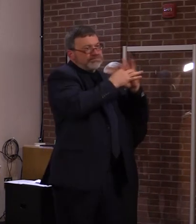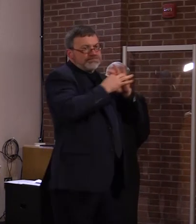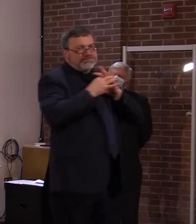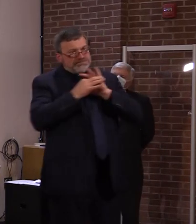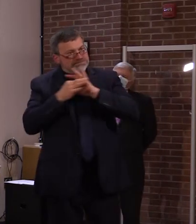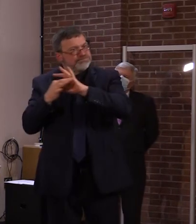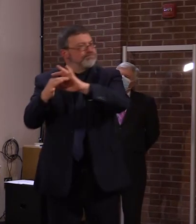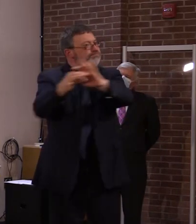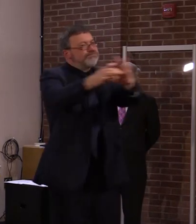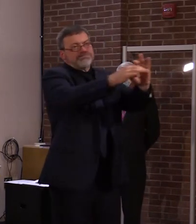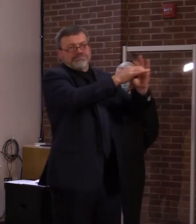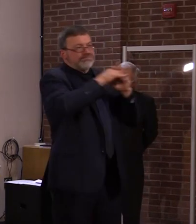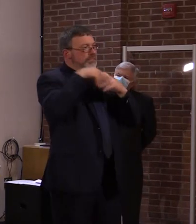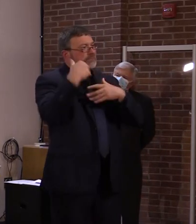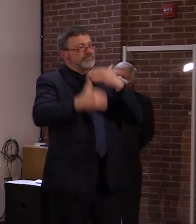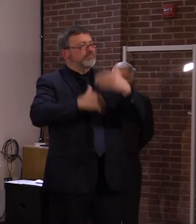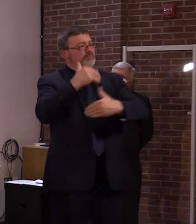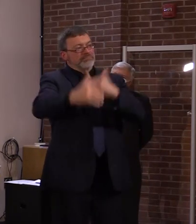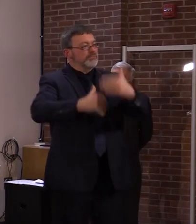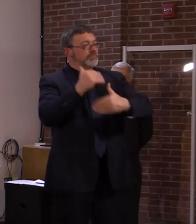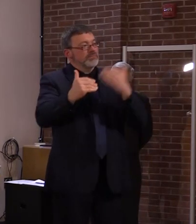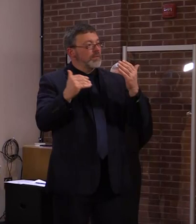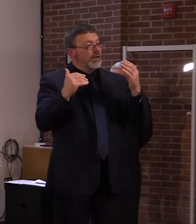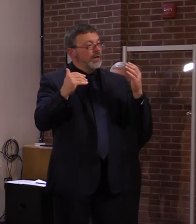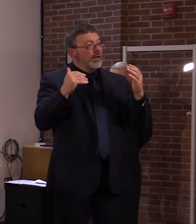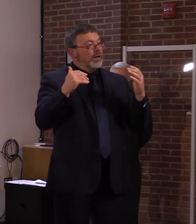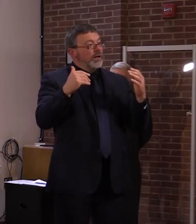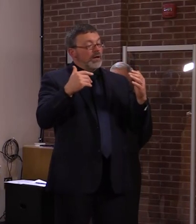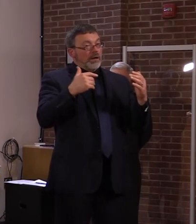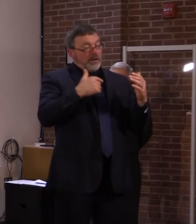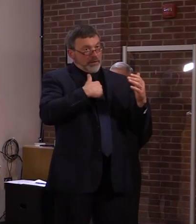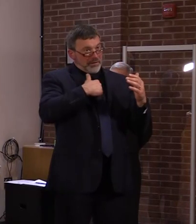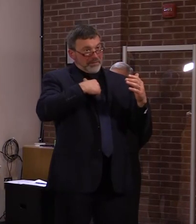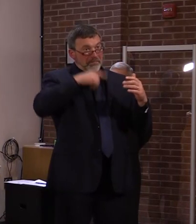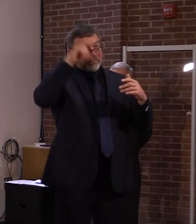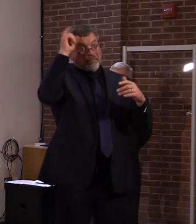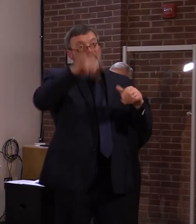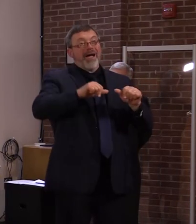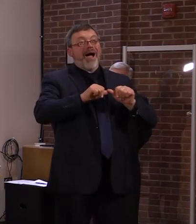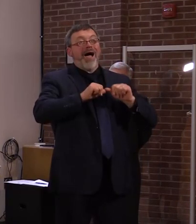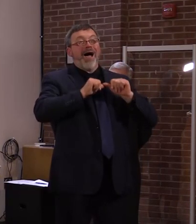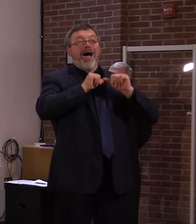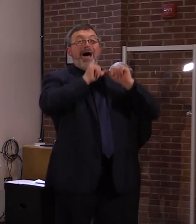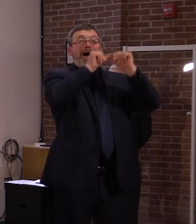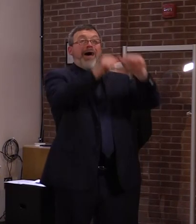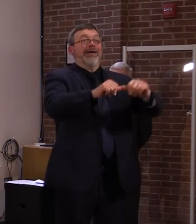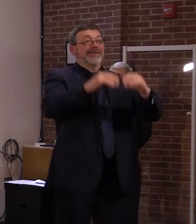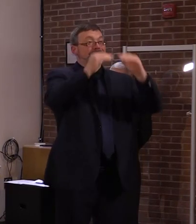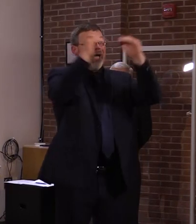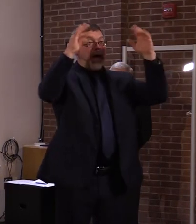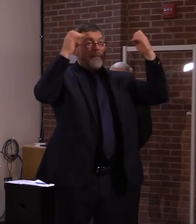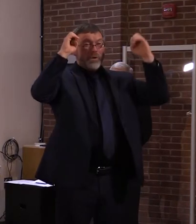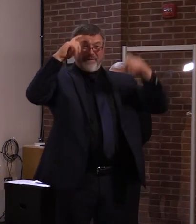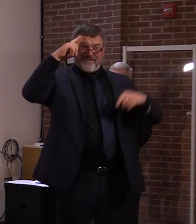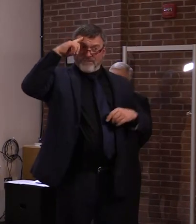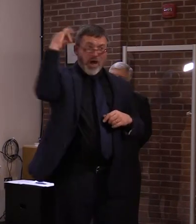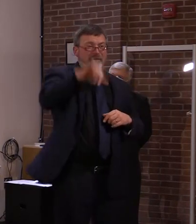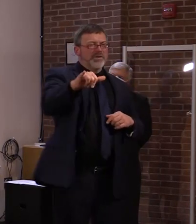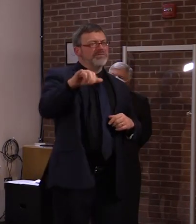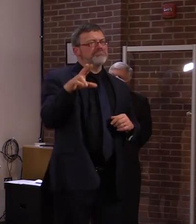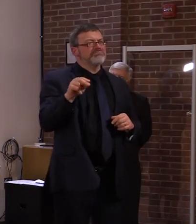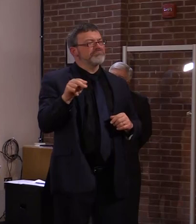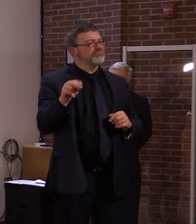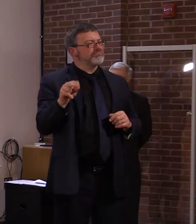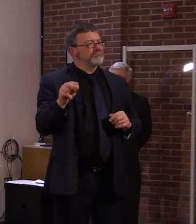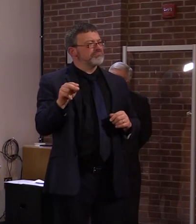And we can't be in a perpetual state of emergency here. It's would be an abuse of power. And again, I don't